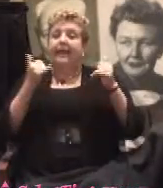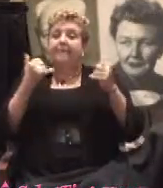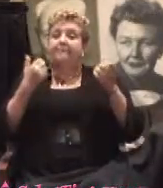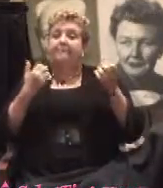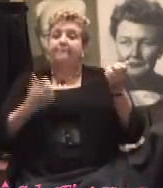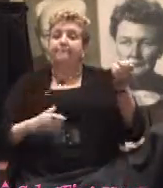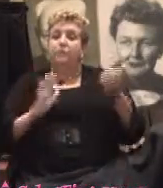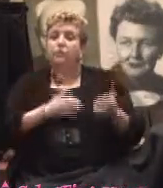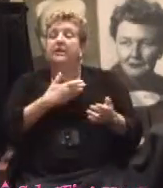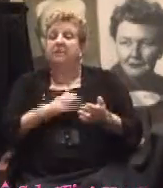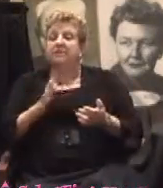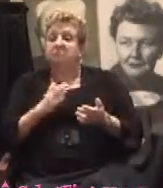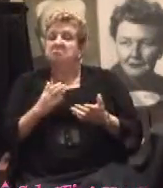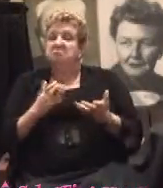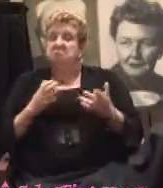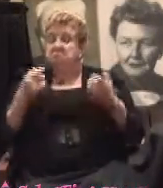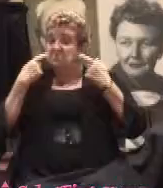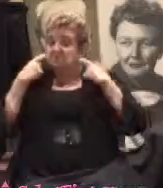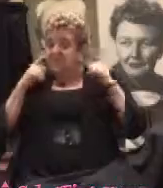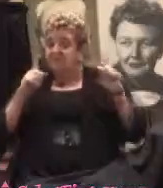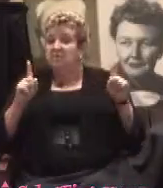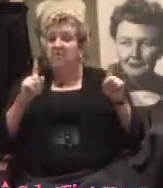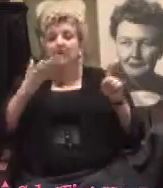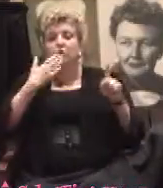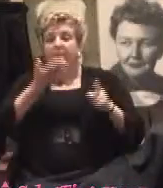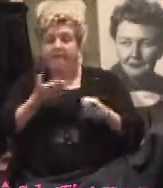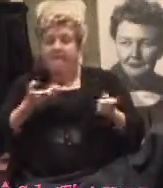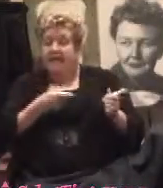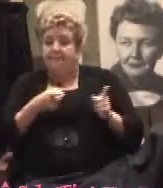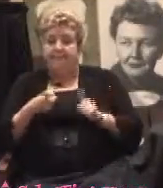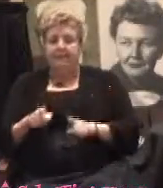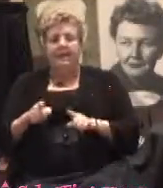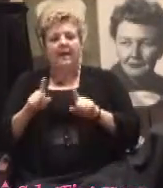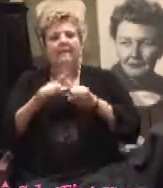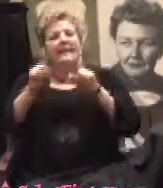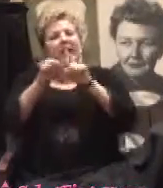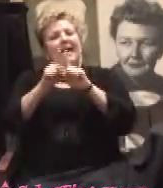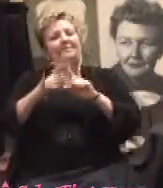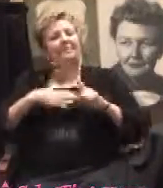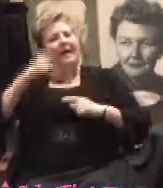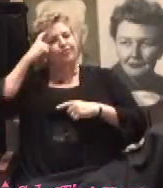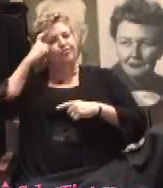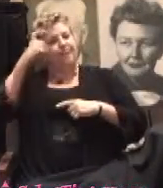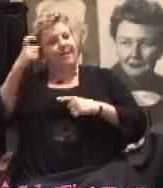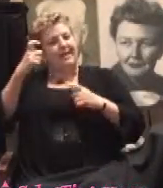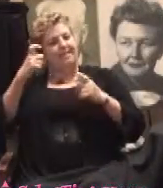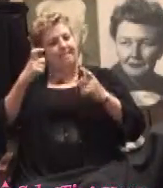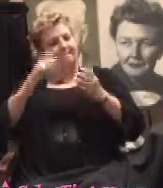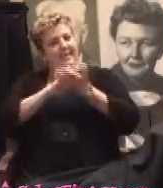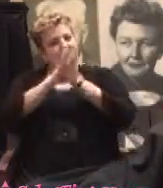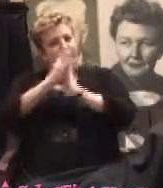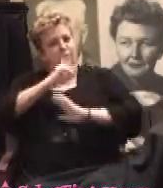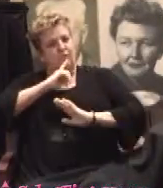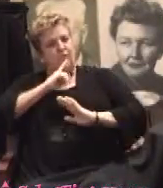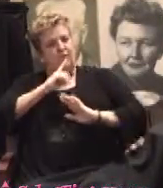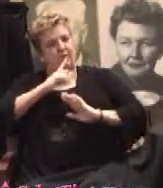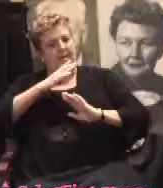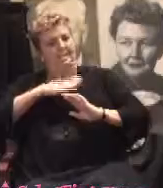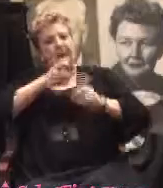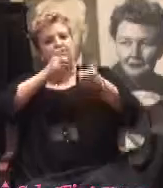we were fairly successful. Good things happened, except as my dream came true, my drinking got worse and worse and worse and worse. And